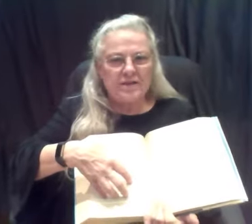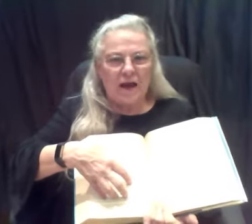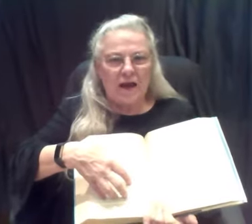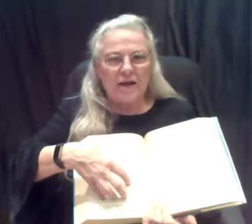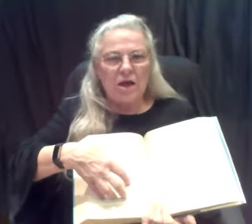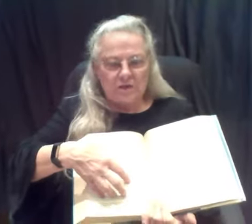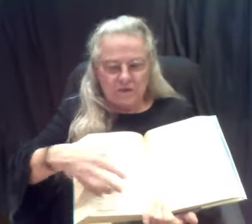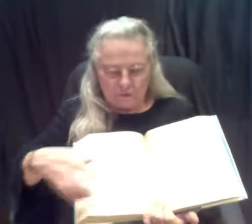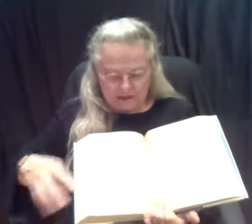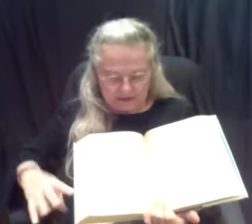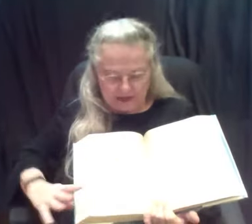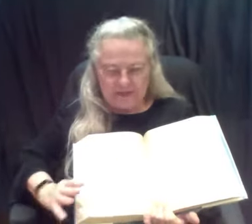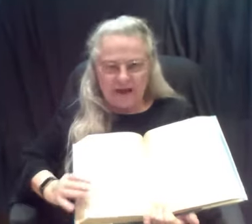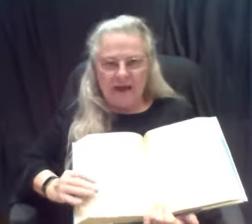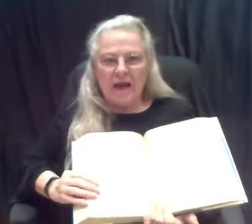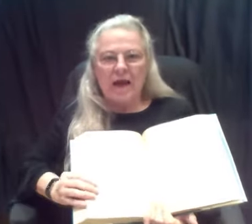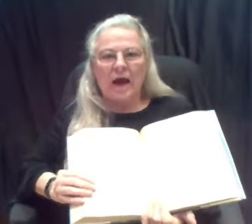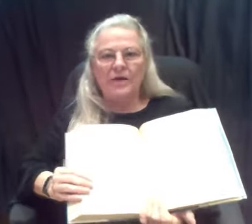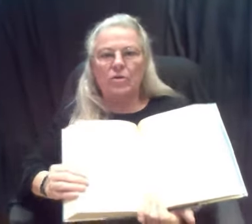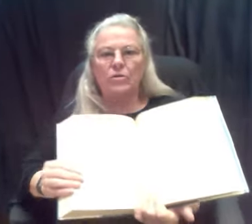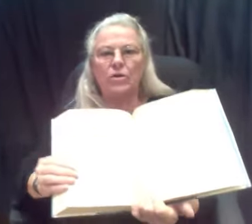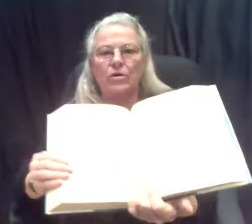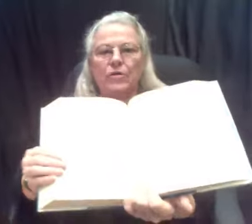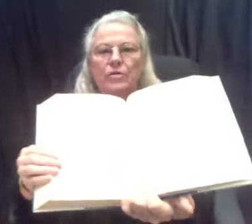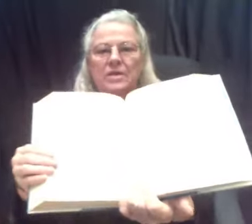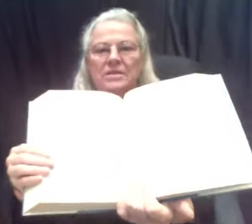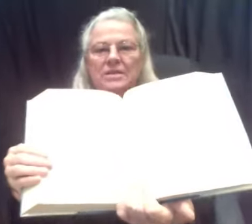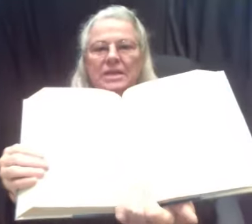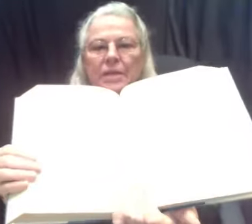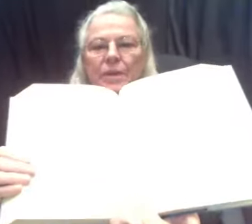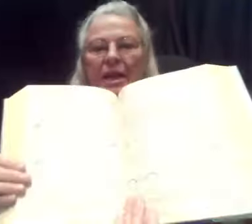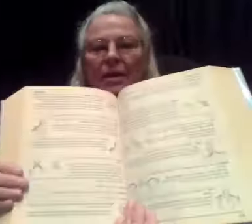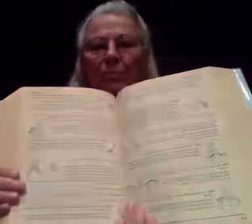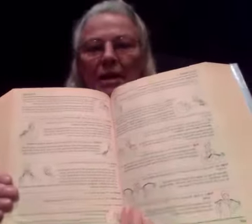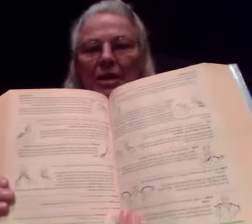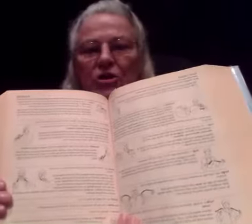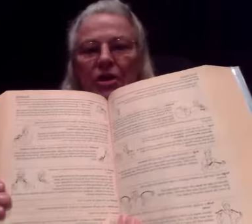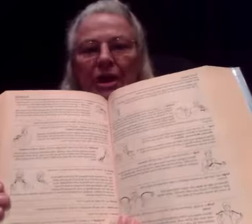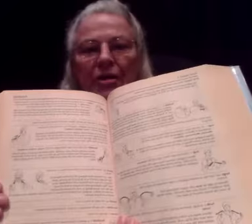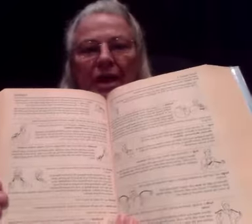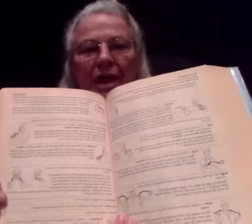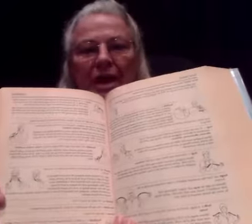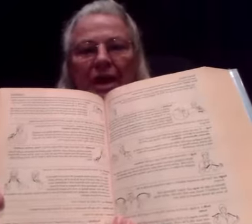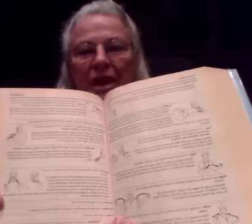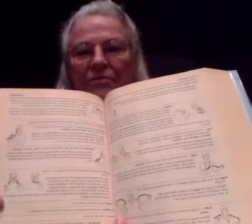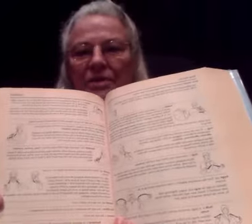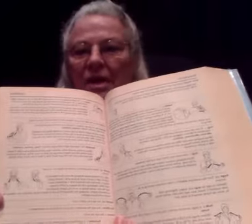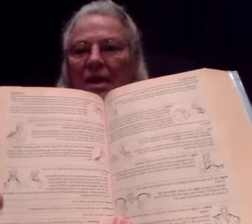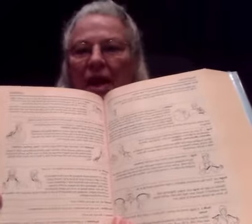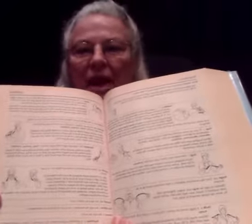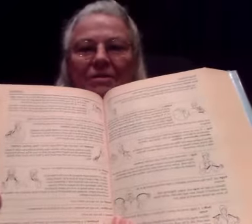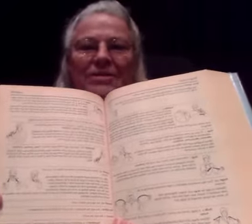sign. So it's like I say, I don't know if you can see, but in my dictionary, it gives a kind